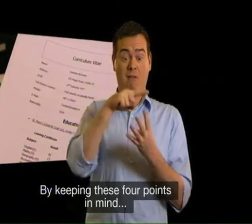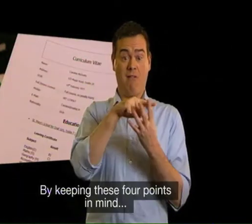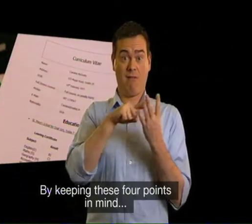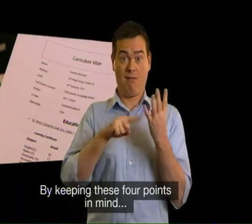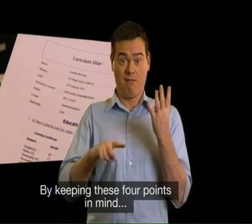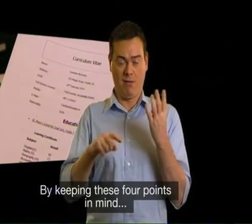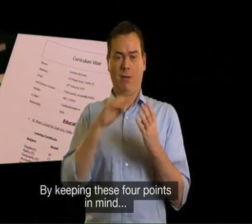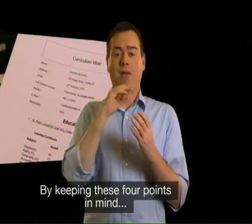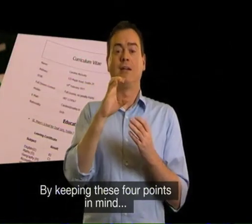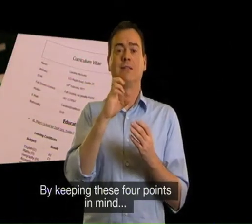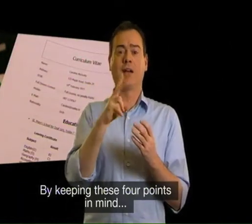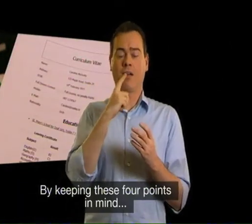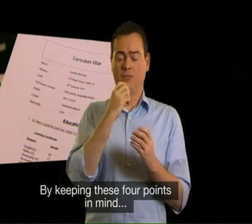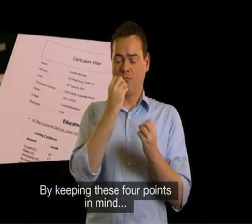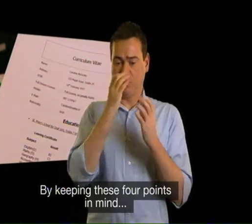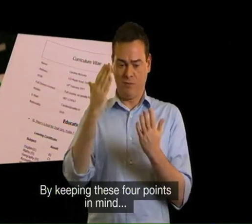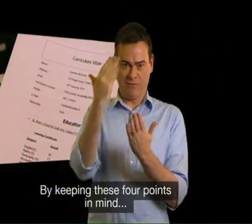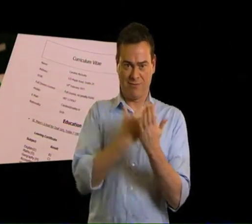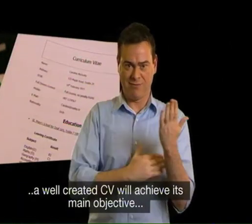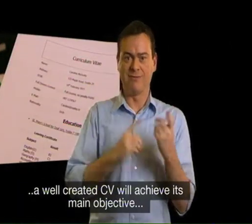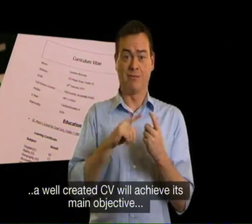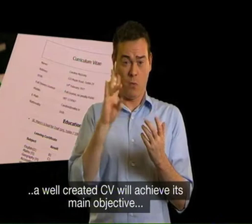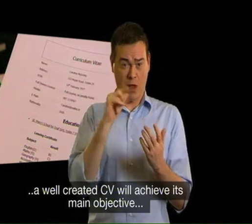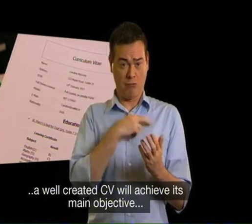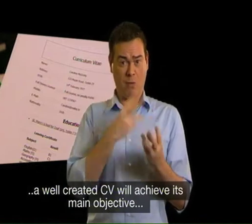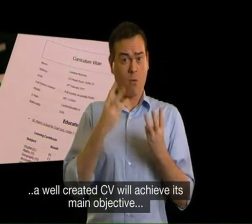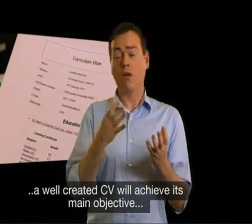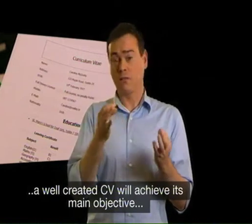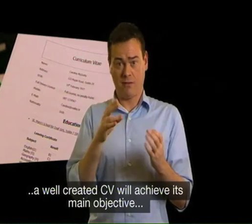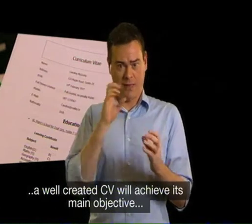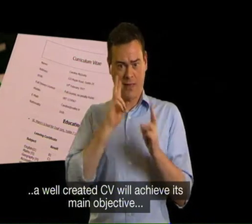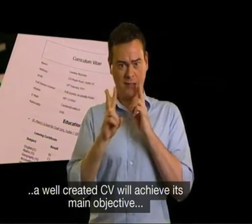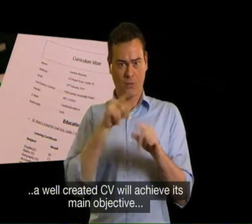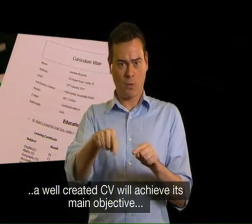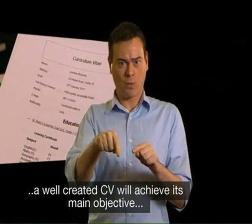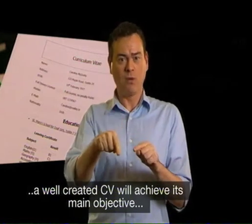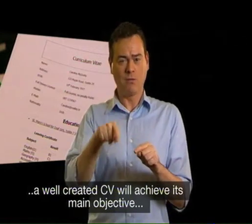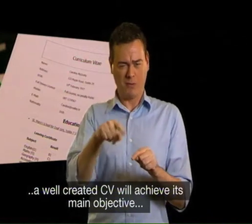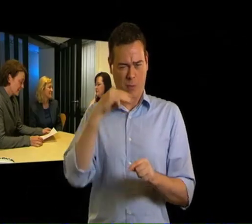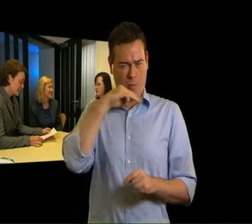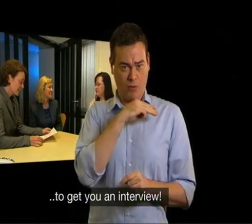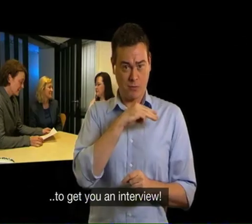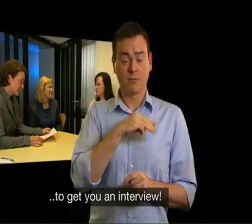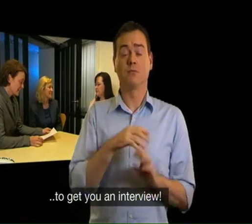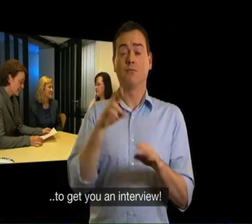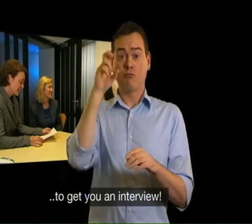By keeping these 4 points in mind, a well-created CV will achieve its main objective, to get you an